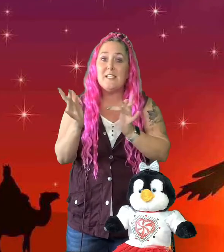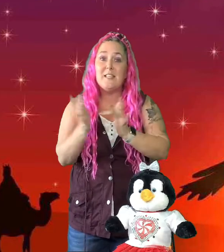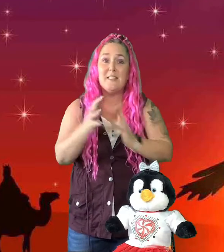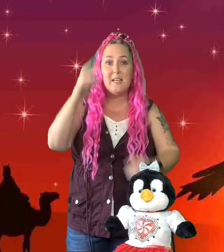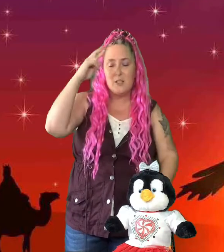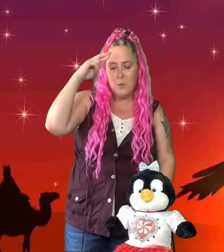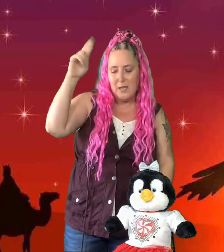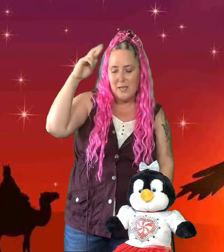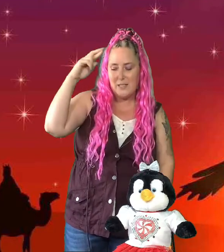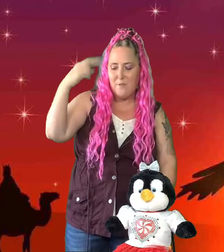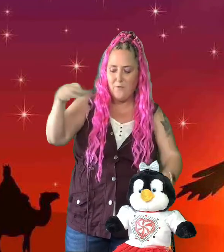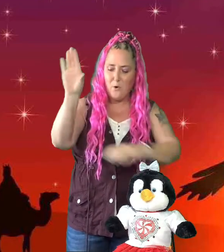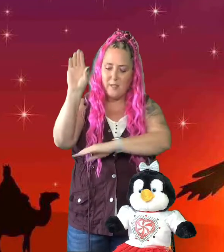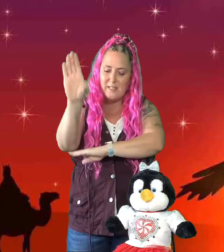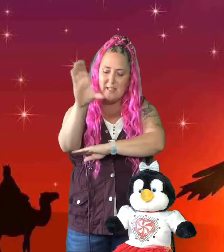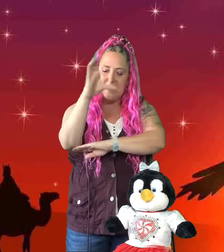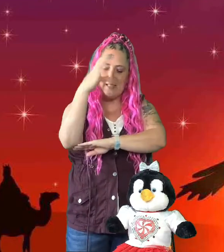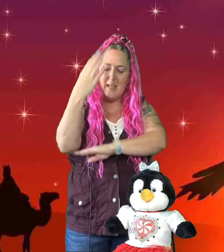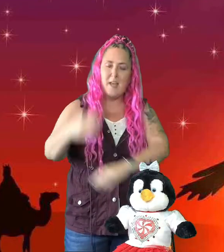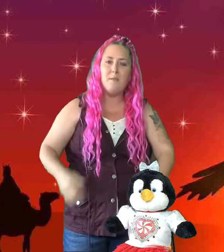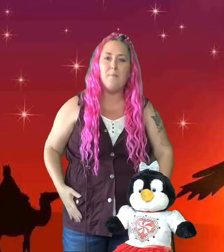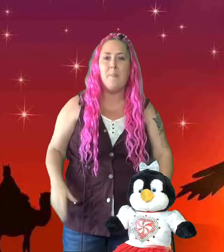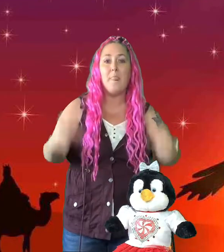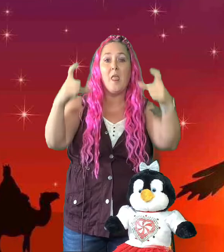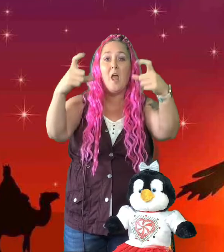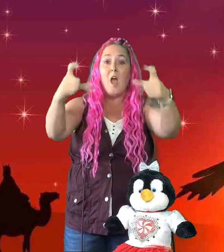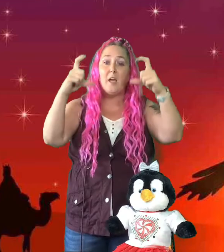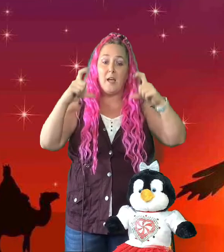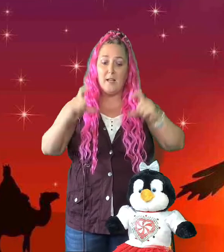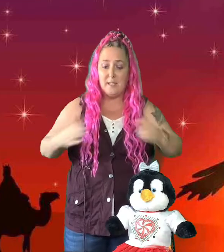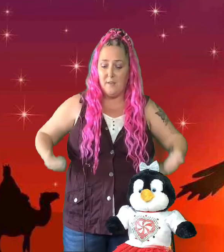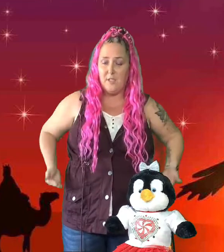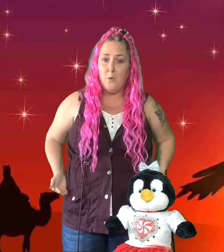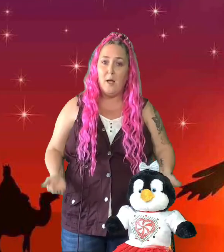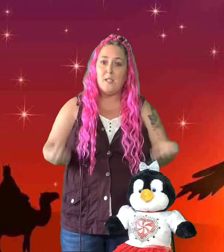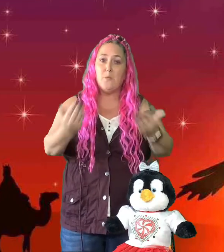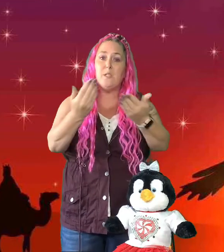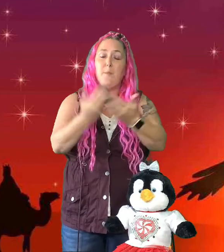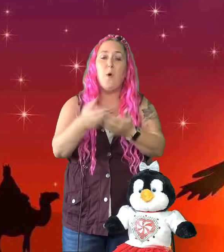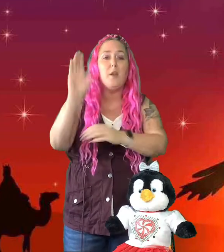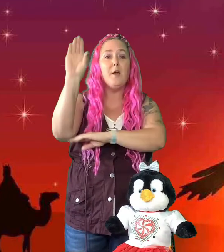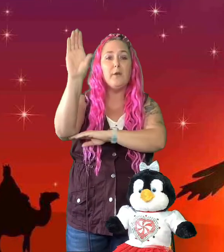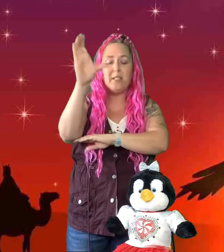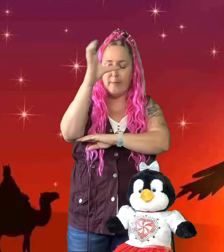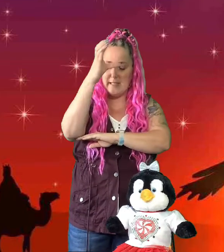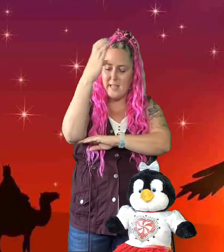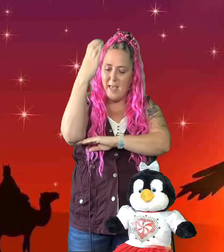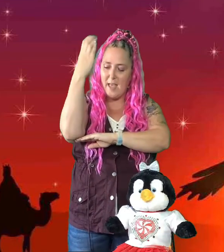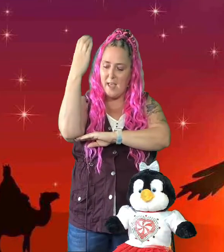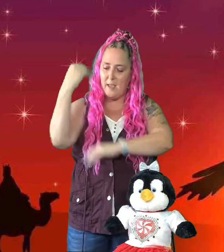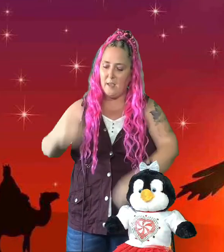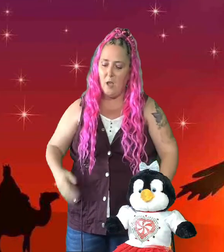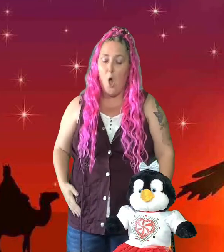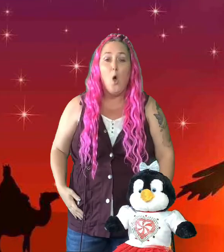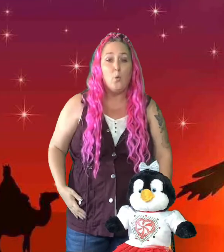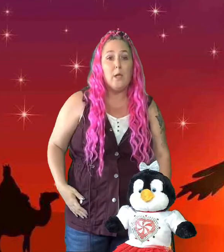Jesus is the reason for the season. God's gift to us was born on Christmas Day.